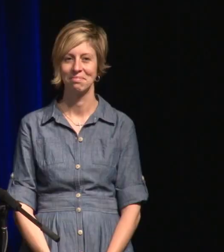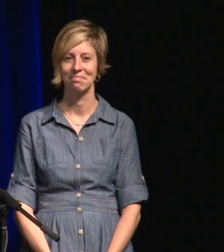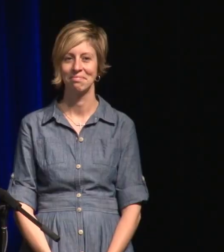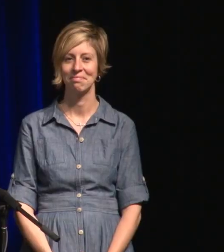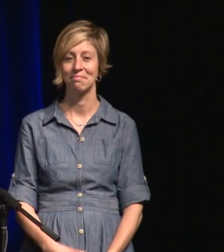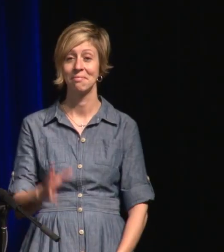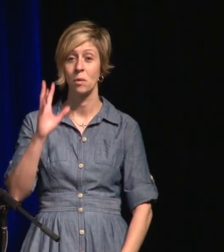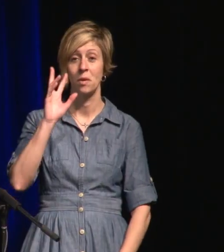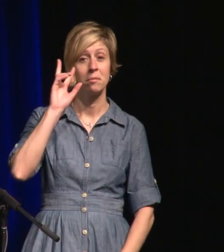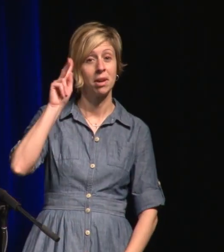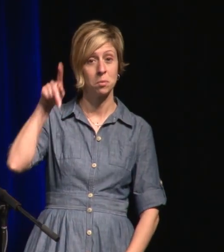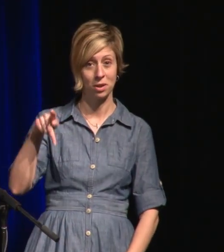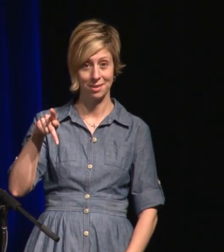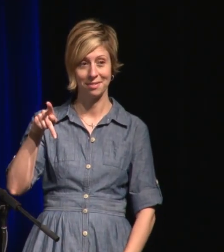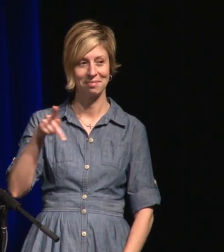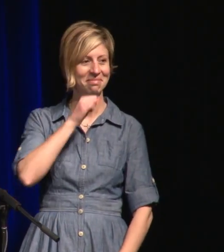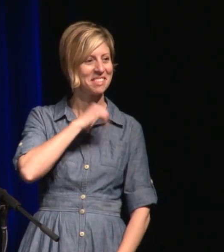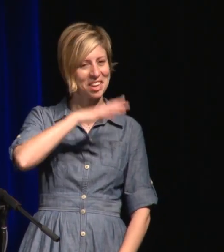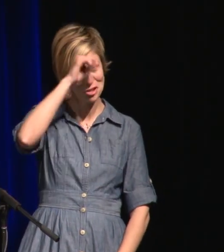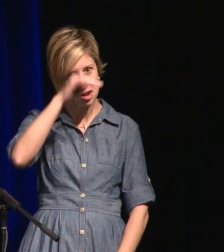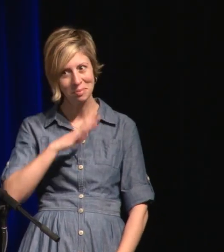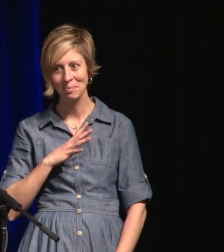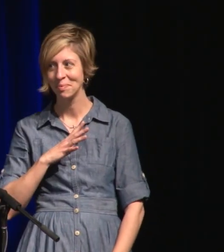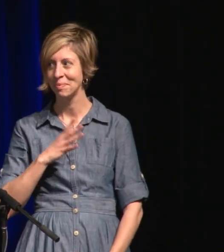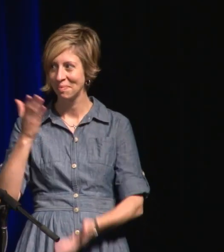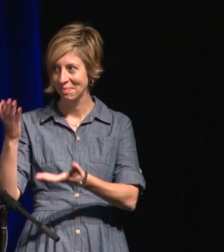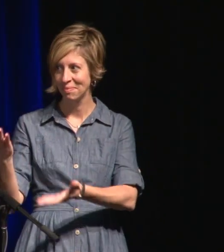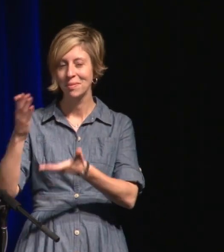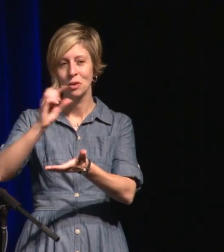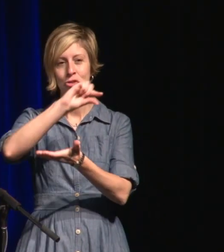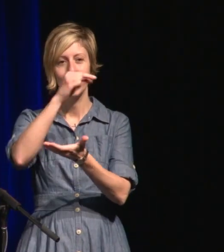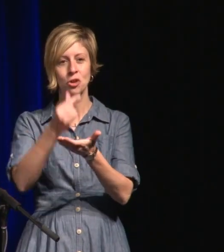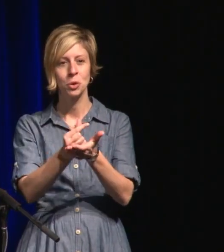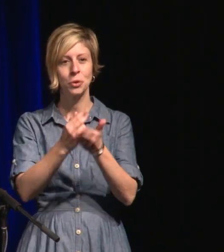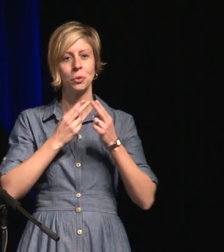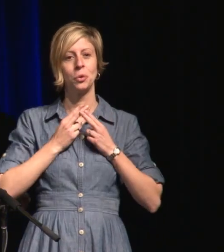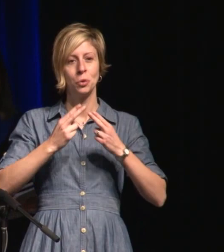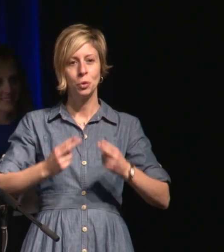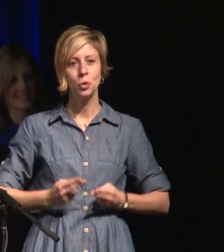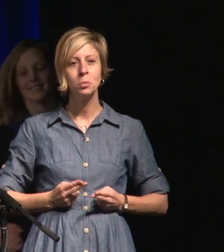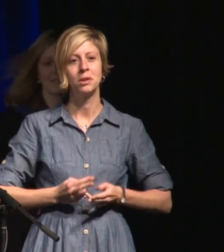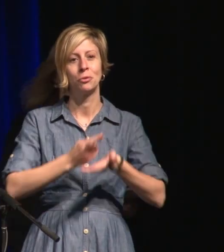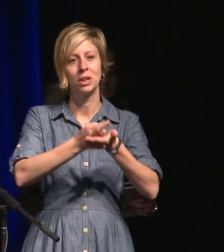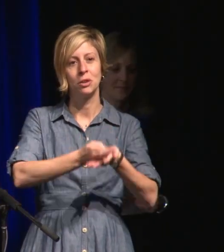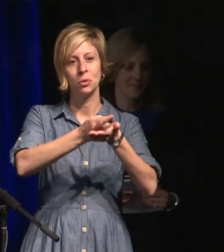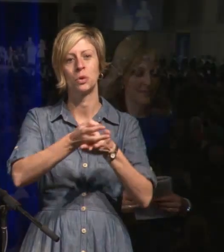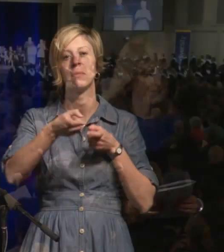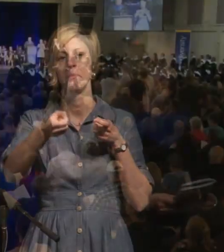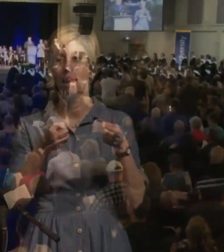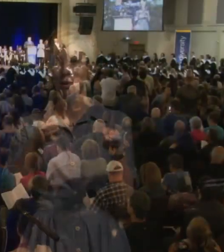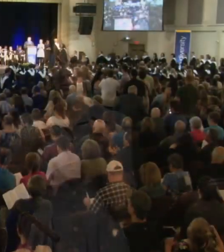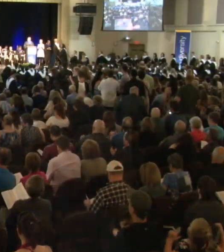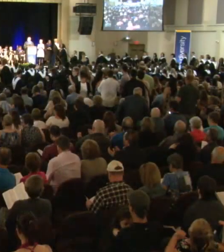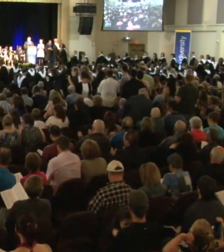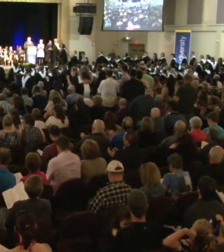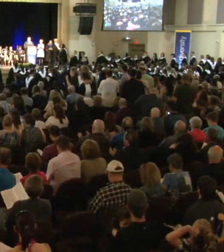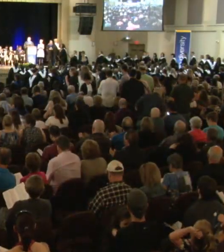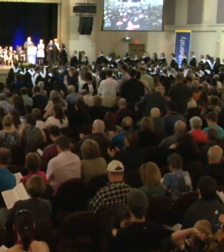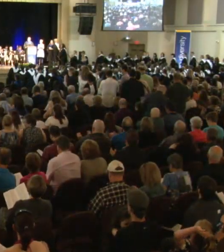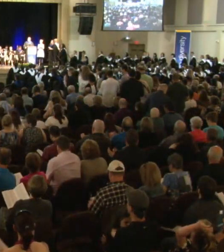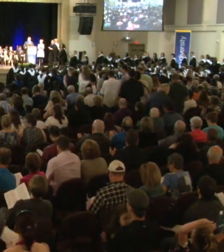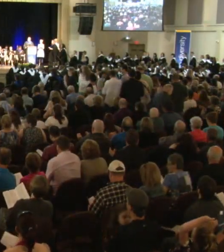Madam Vice President, ladies and gentlemen, the graduates in Human Resource Management.